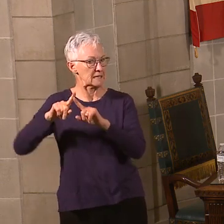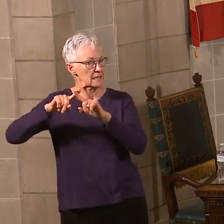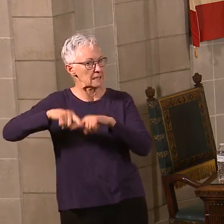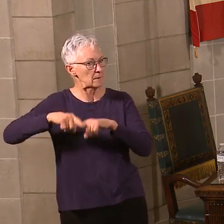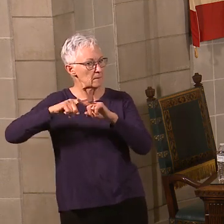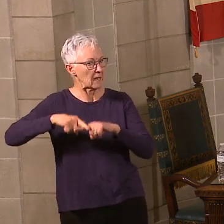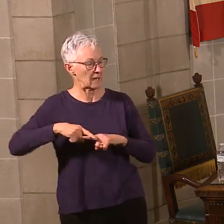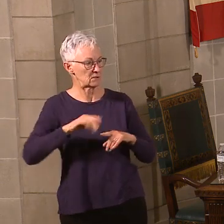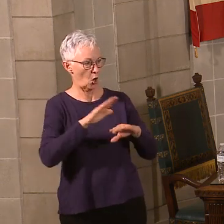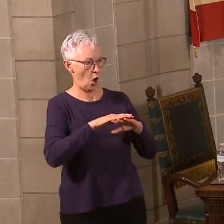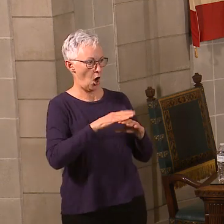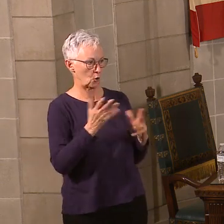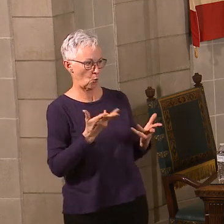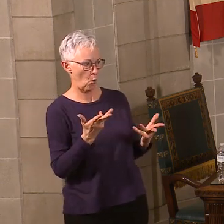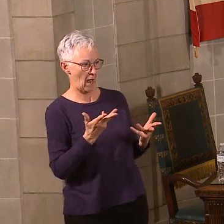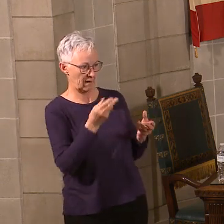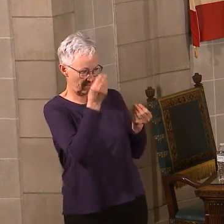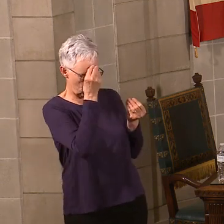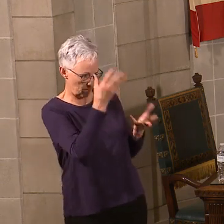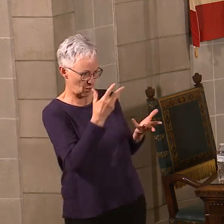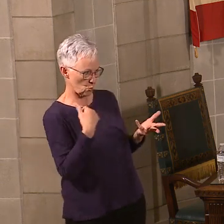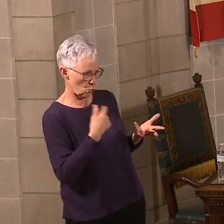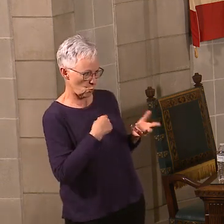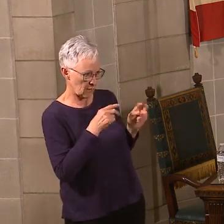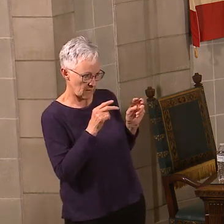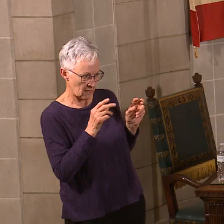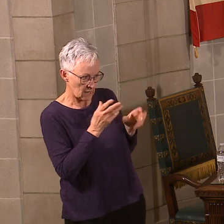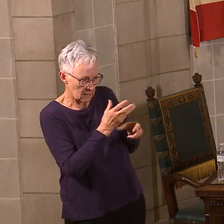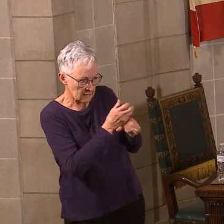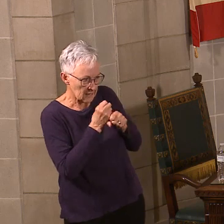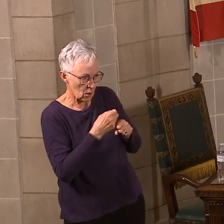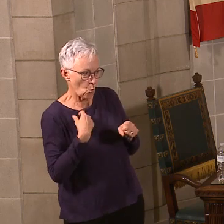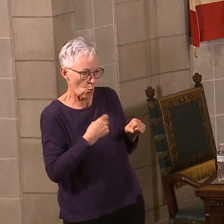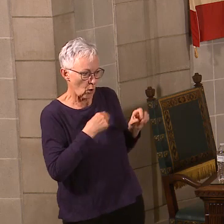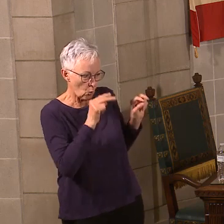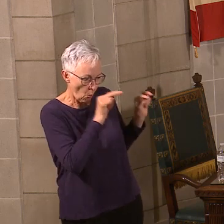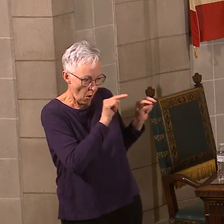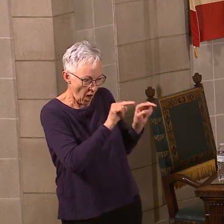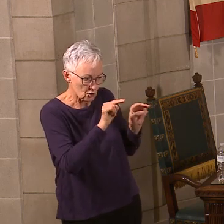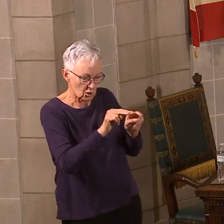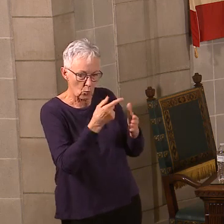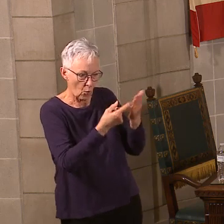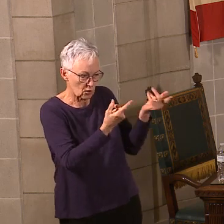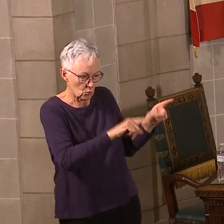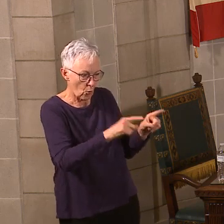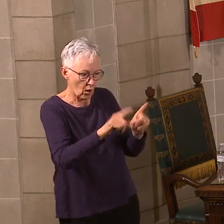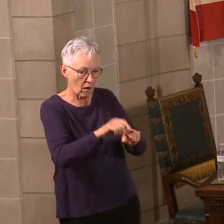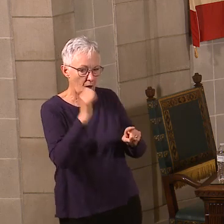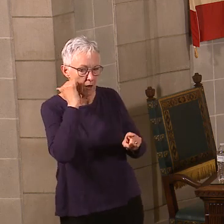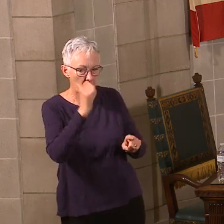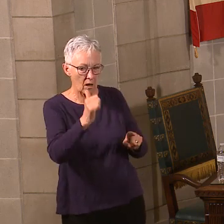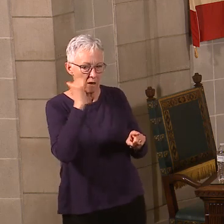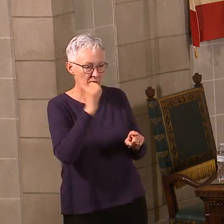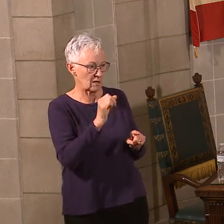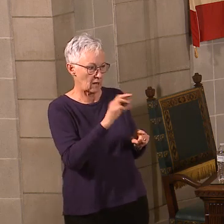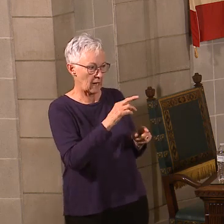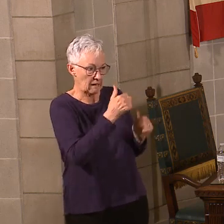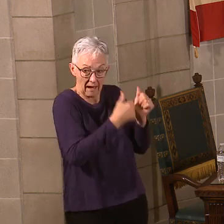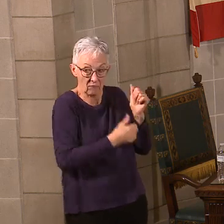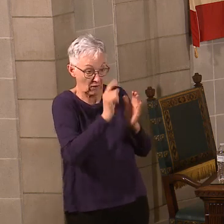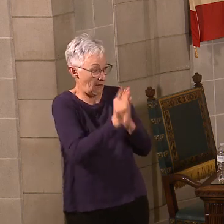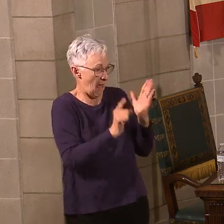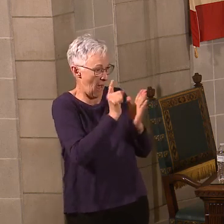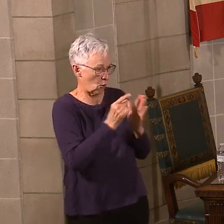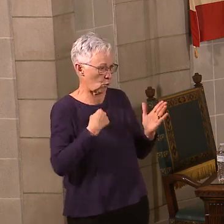different data that we got right now. So trust me, we're watching this data daily, if not hourly, with regard to how many cases we're